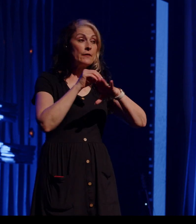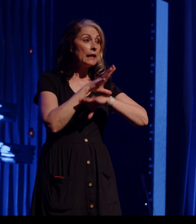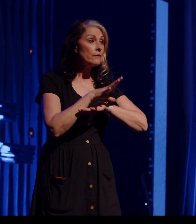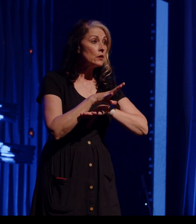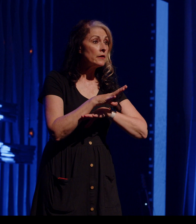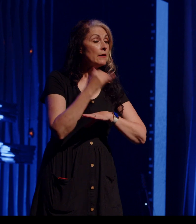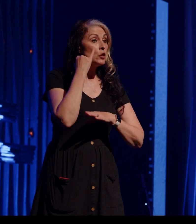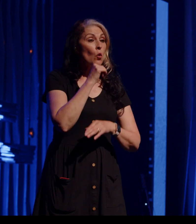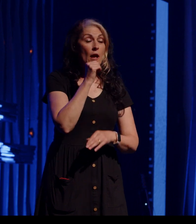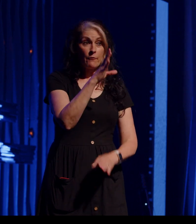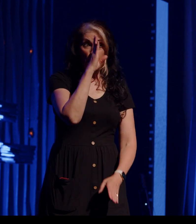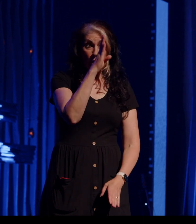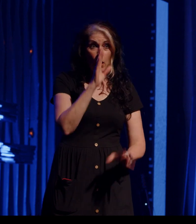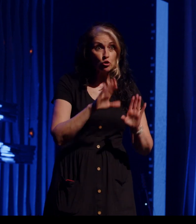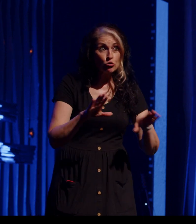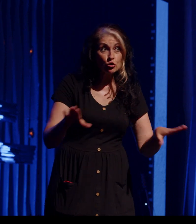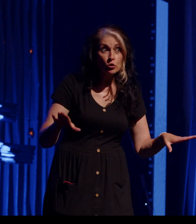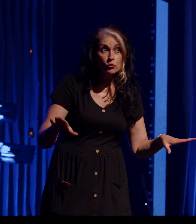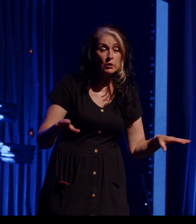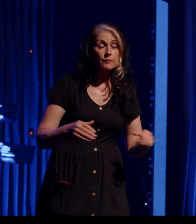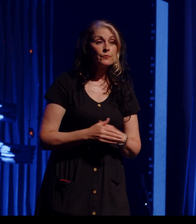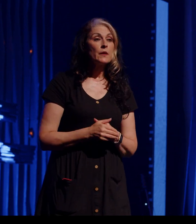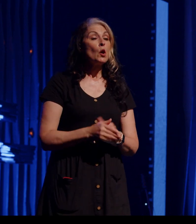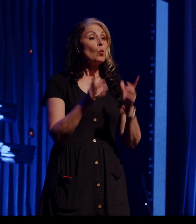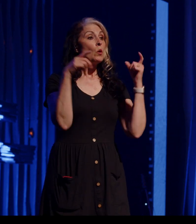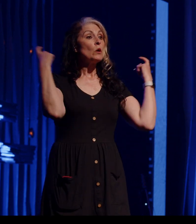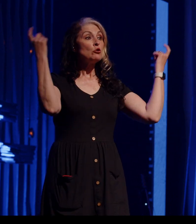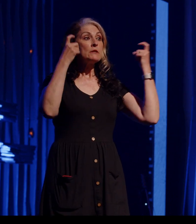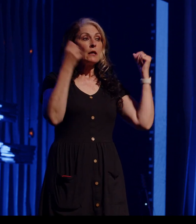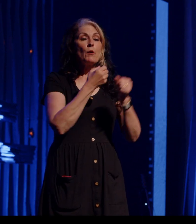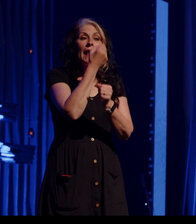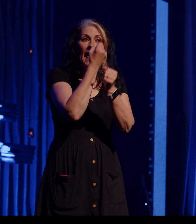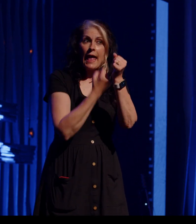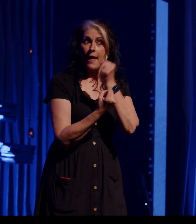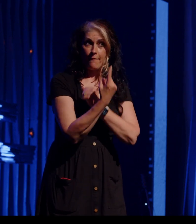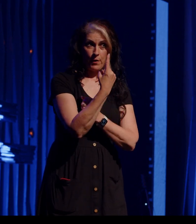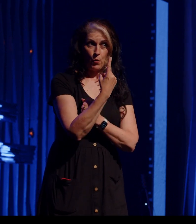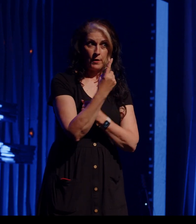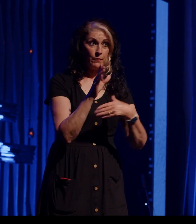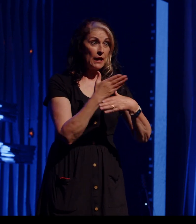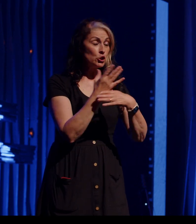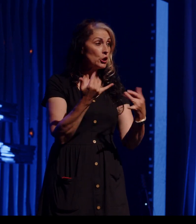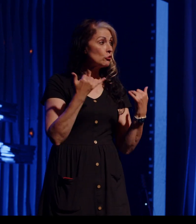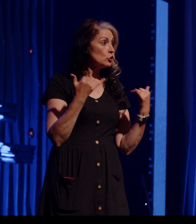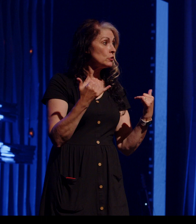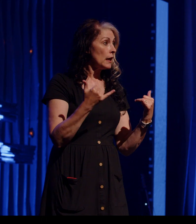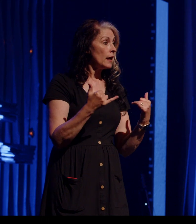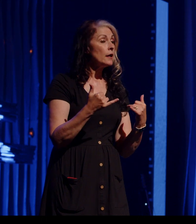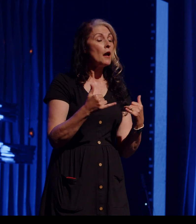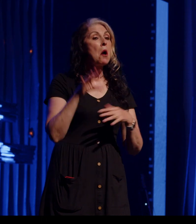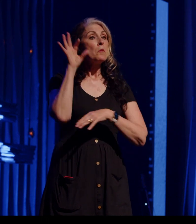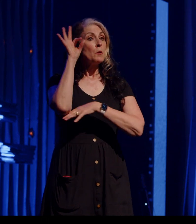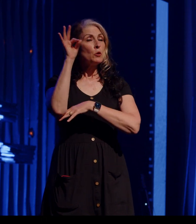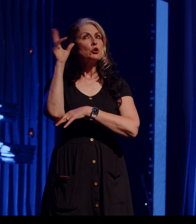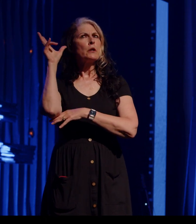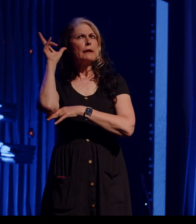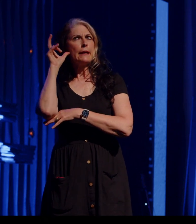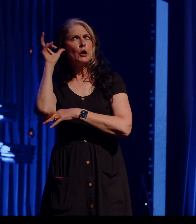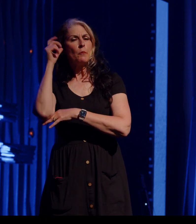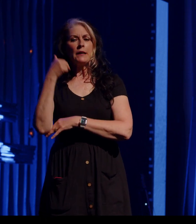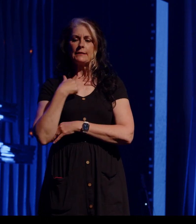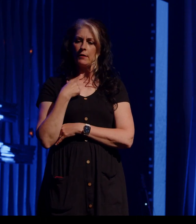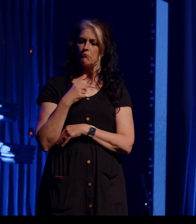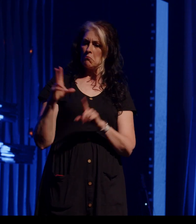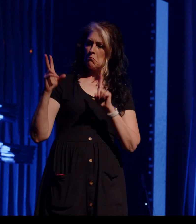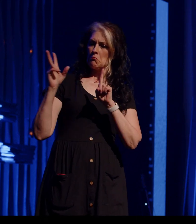even if you don't have biological children. So we want to celebrate everyone. As I share today, you're going to hear me say some things, and you say, well,